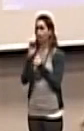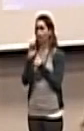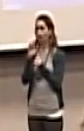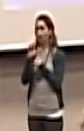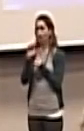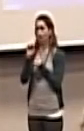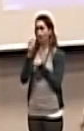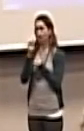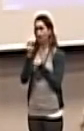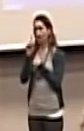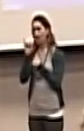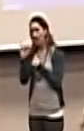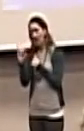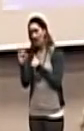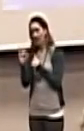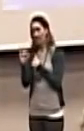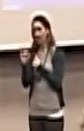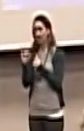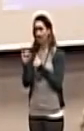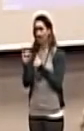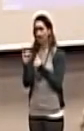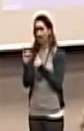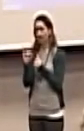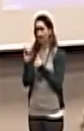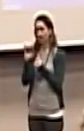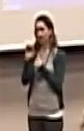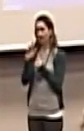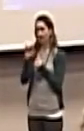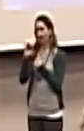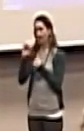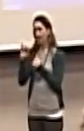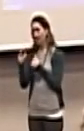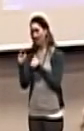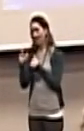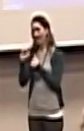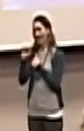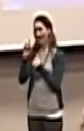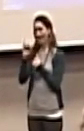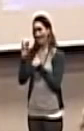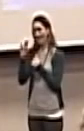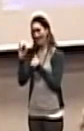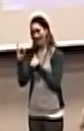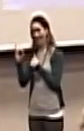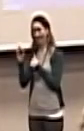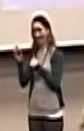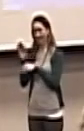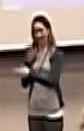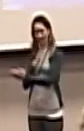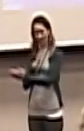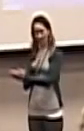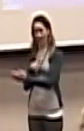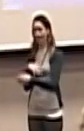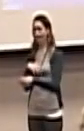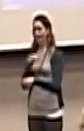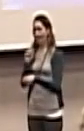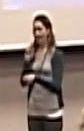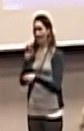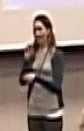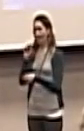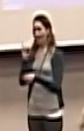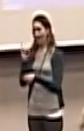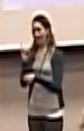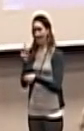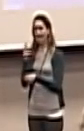Shaddai, El Shaddai. Elyon Adonai, goes the song. Adonai, the Hebrew